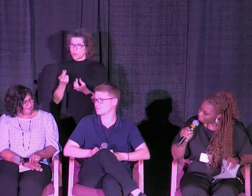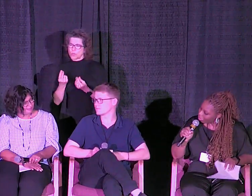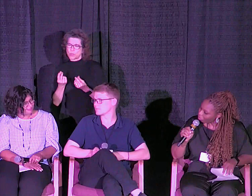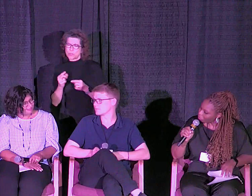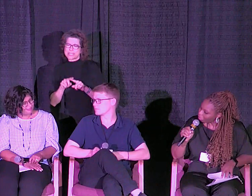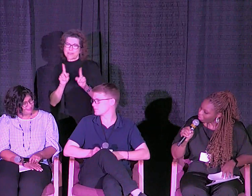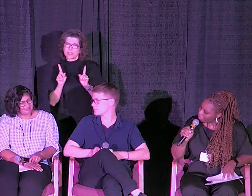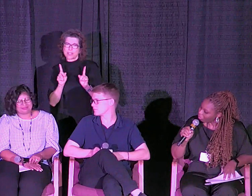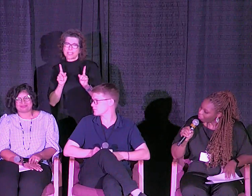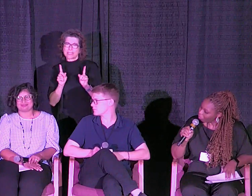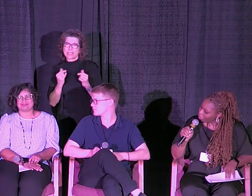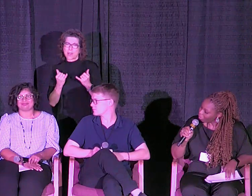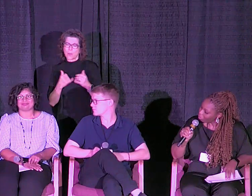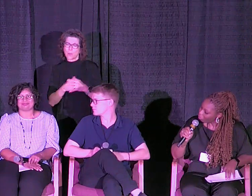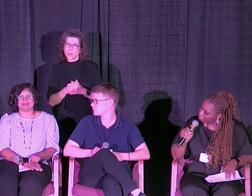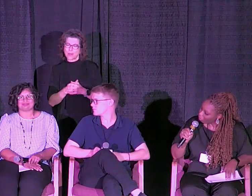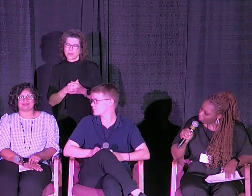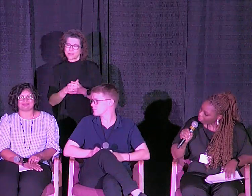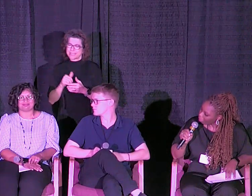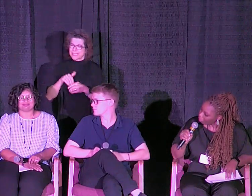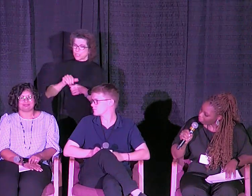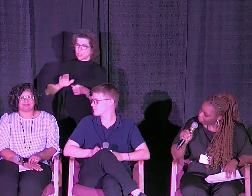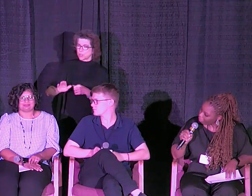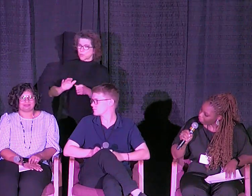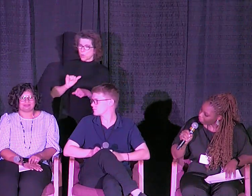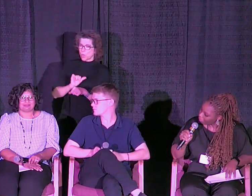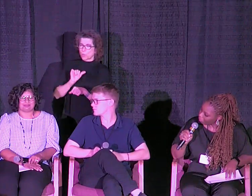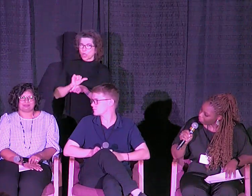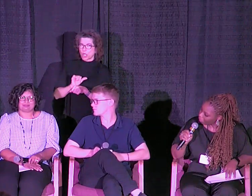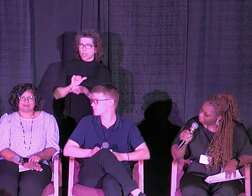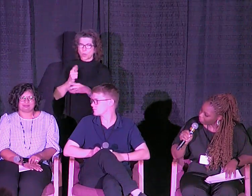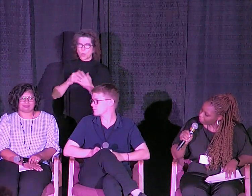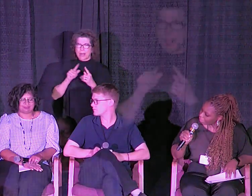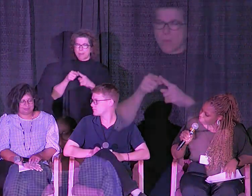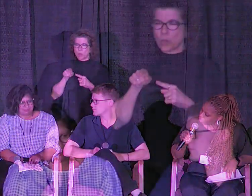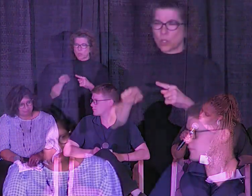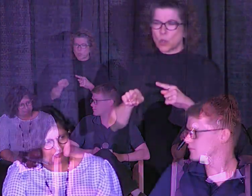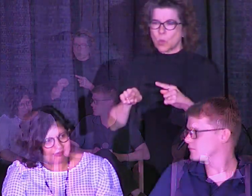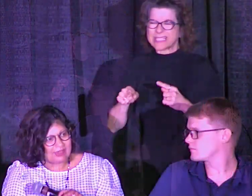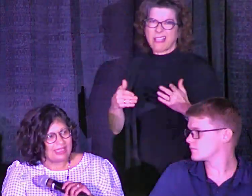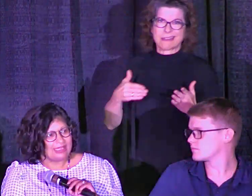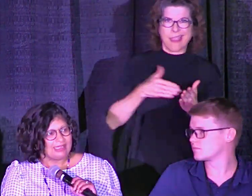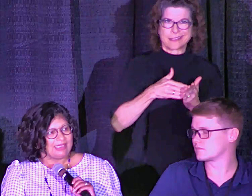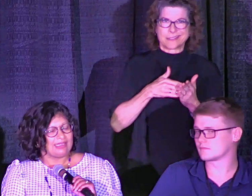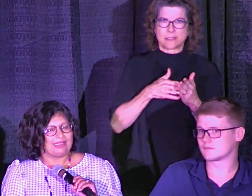differently? What in your work or about you is going against the status quo?